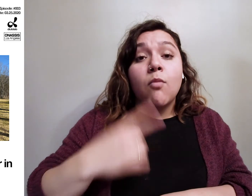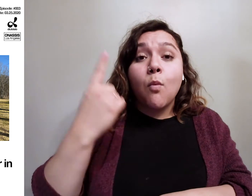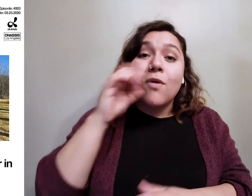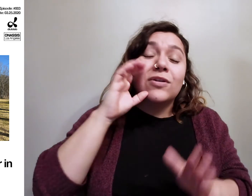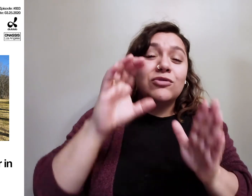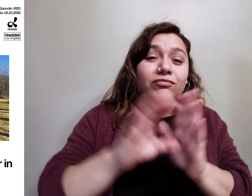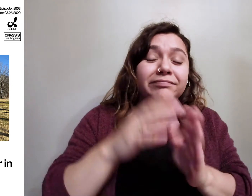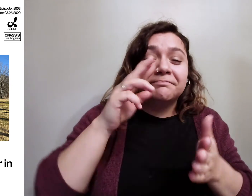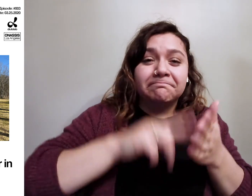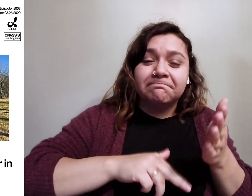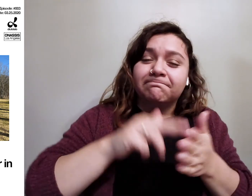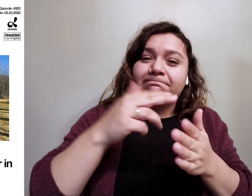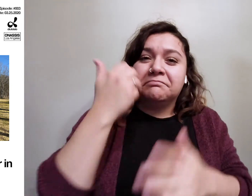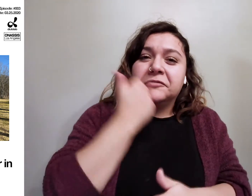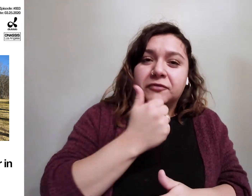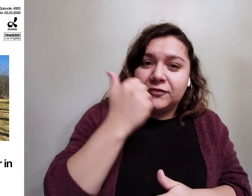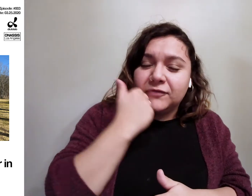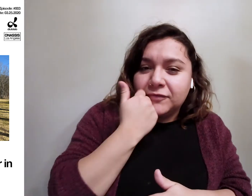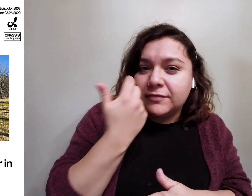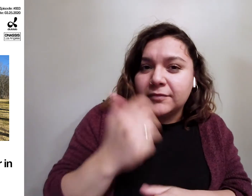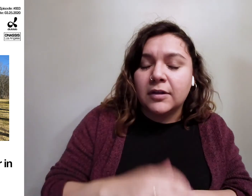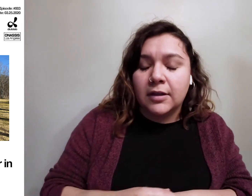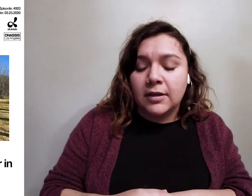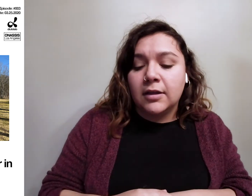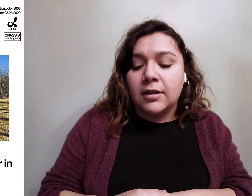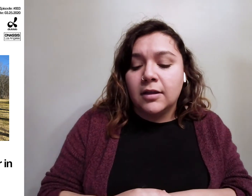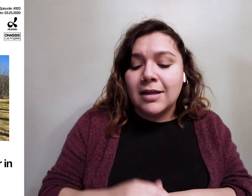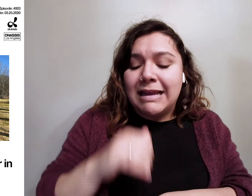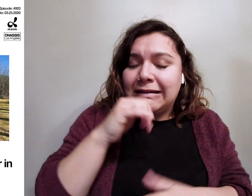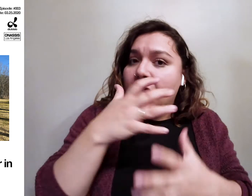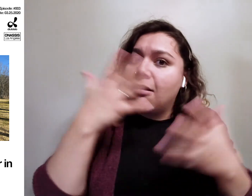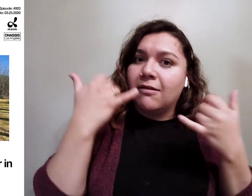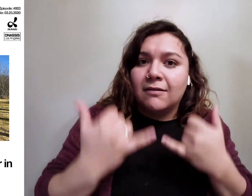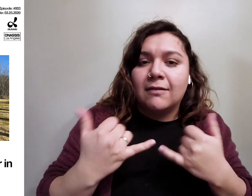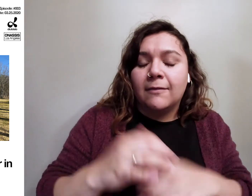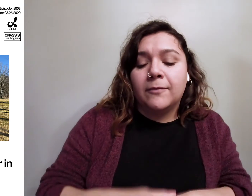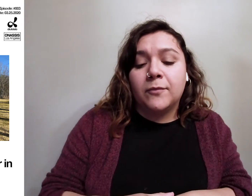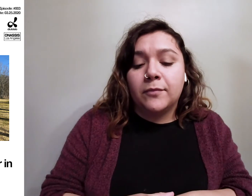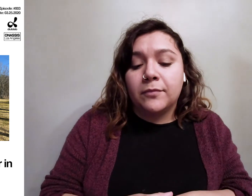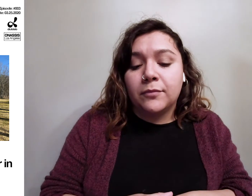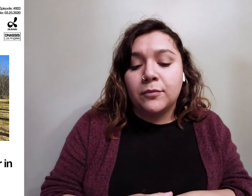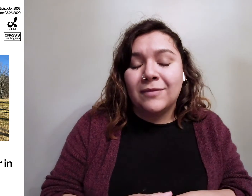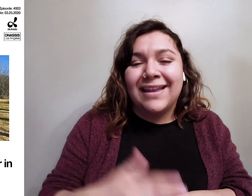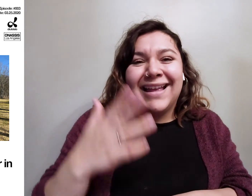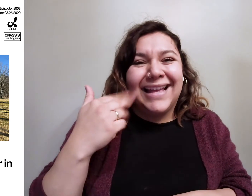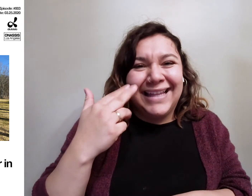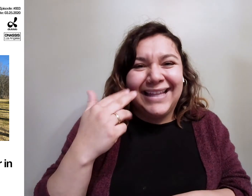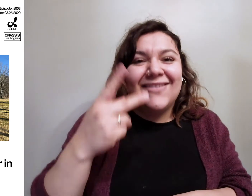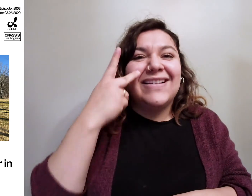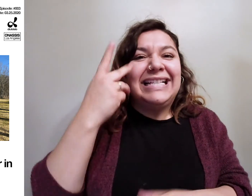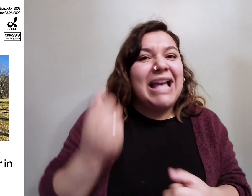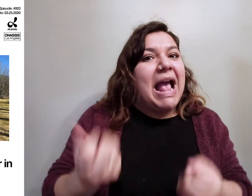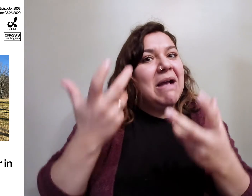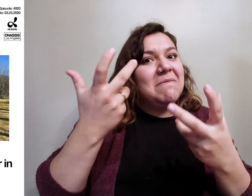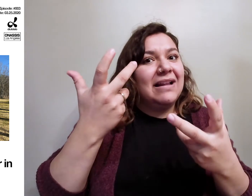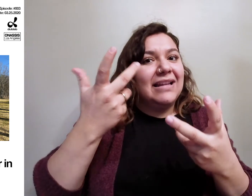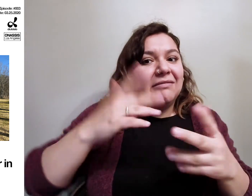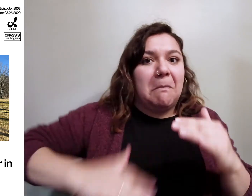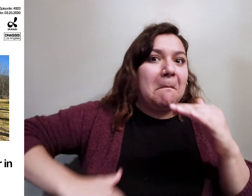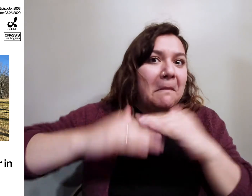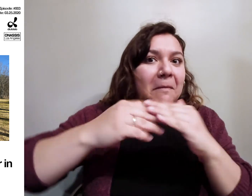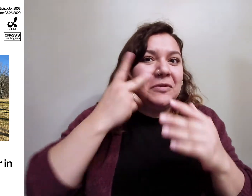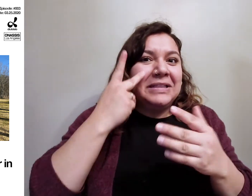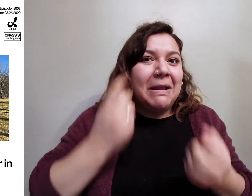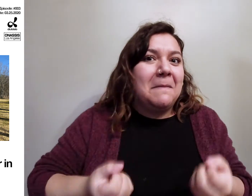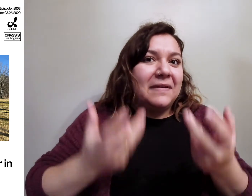are the images of for the moment? What have you been painting? I'm just curious. I know it's hard to describe, but